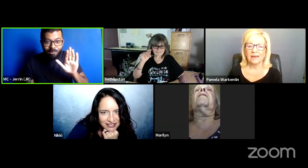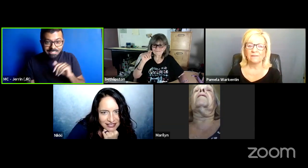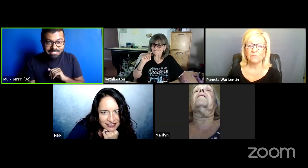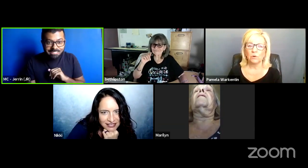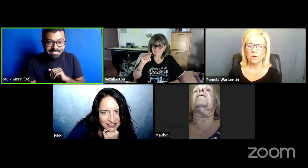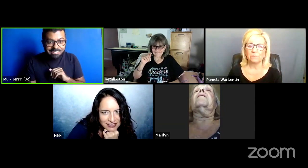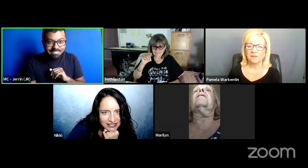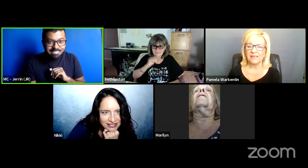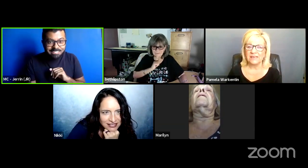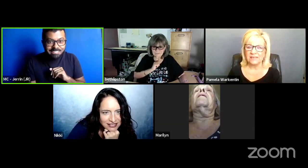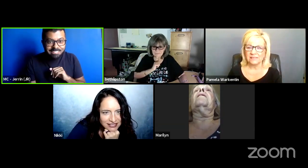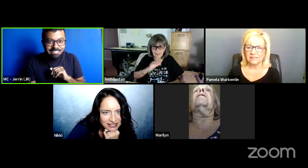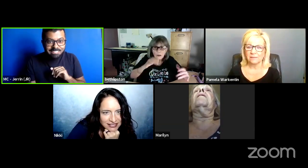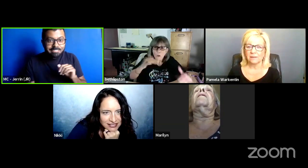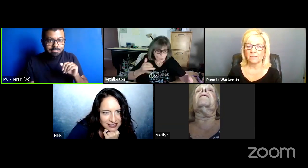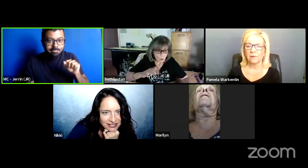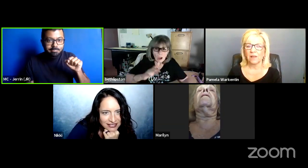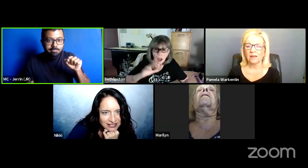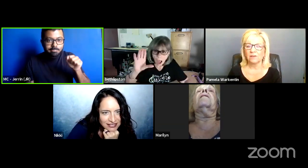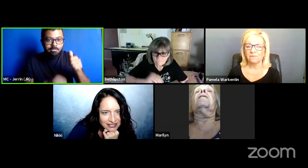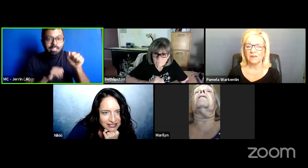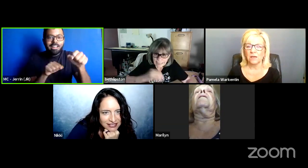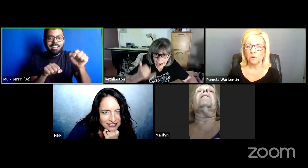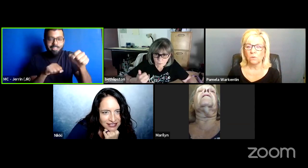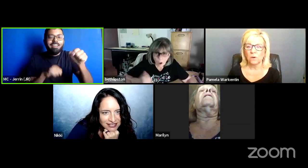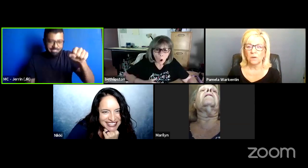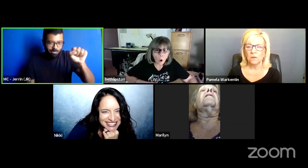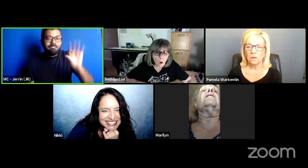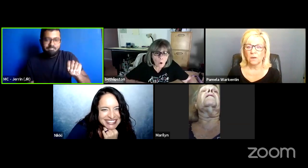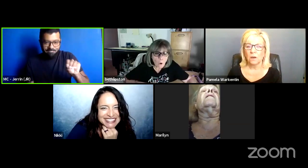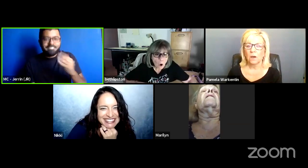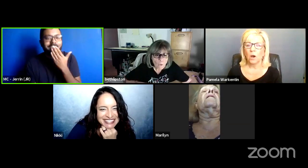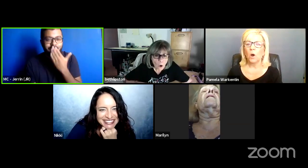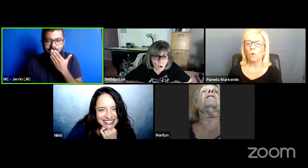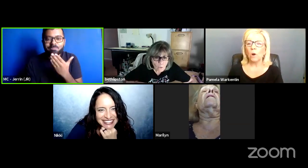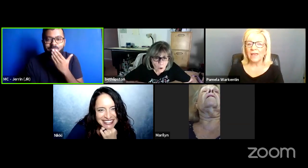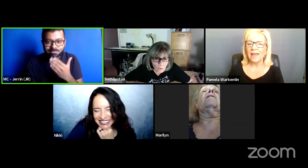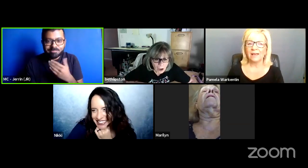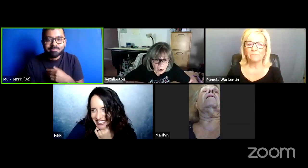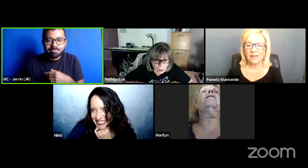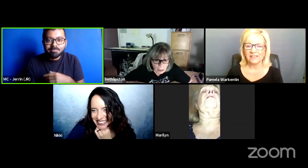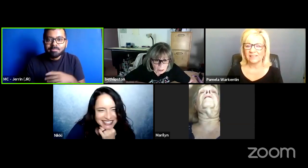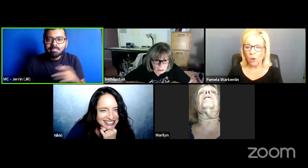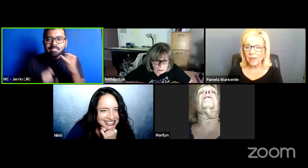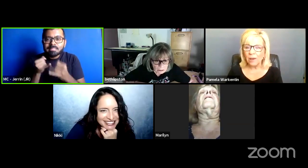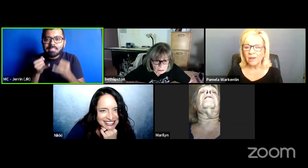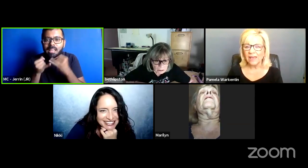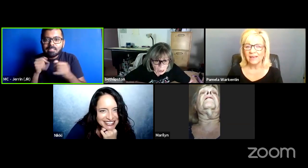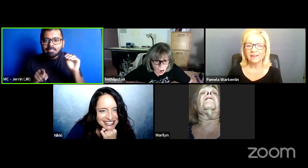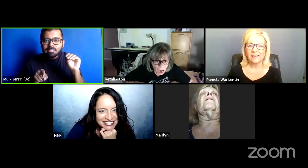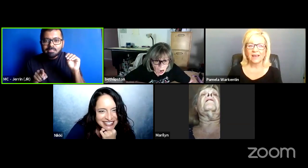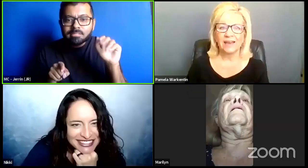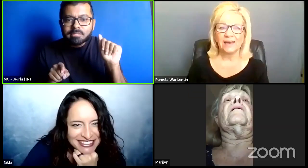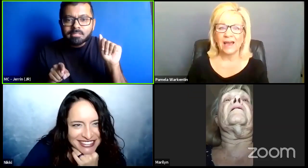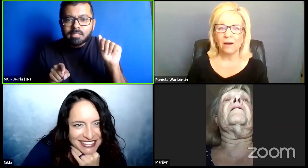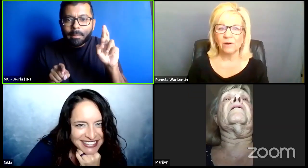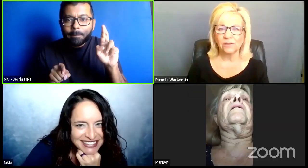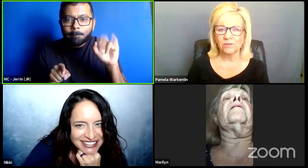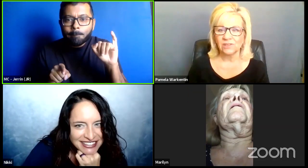And if you would please block your video. Oh, okay. Beth says, okay. And now it looks like